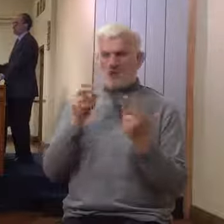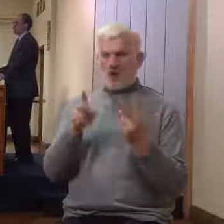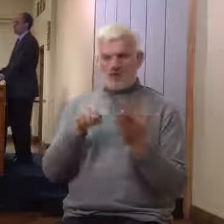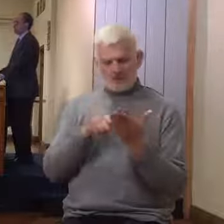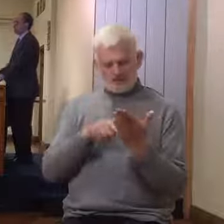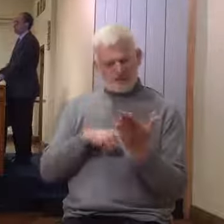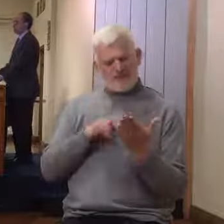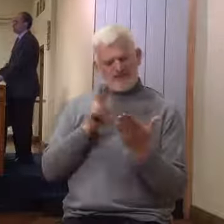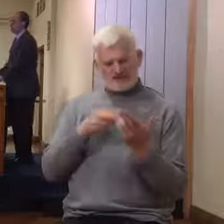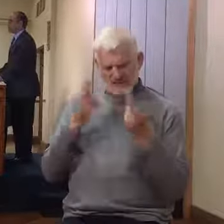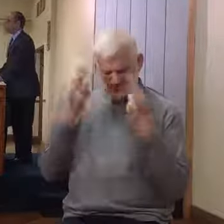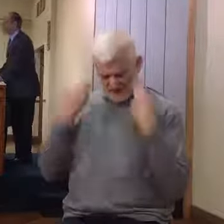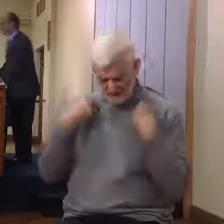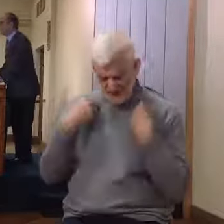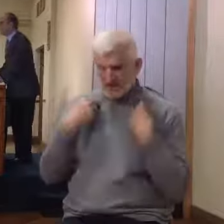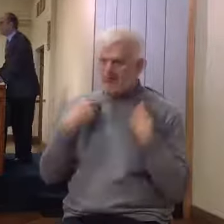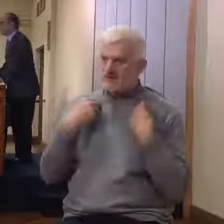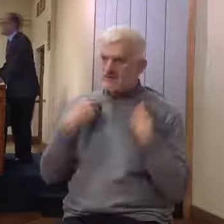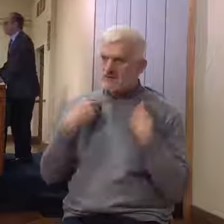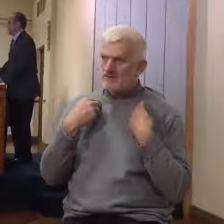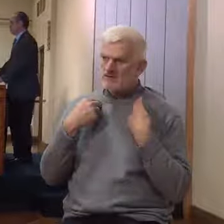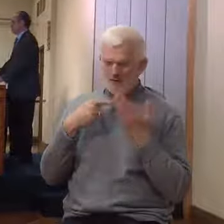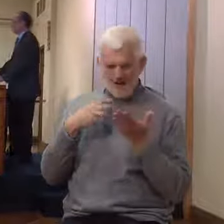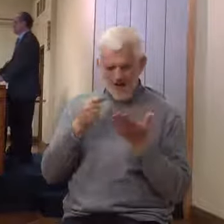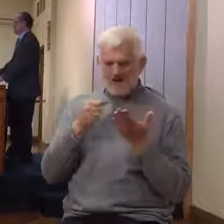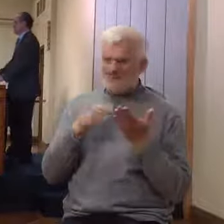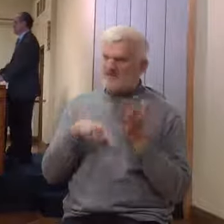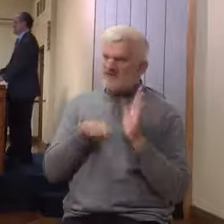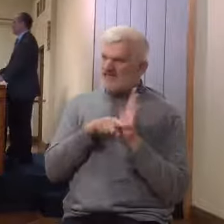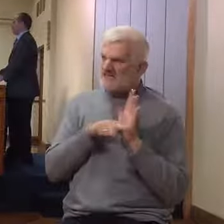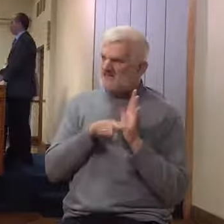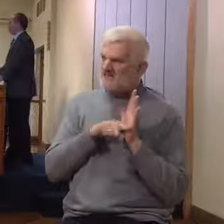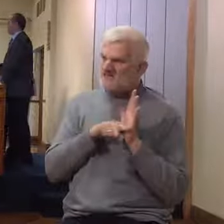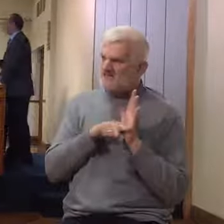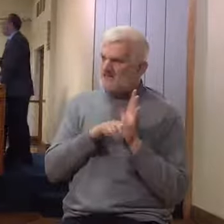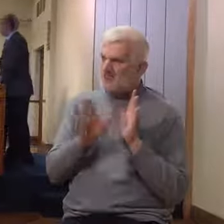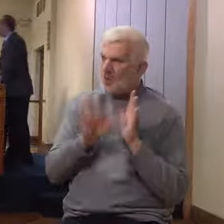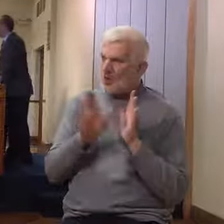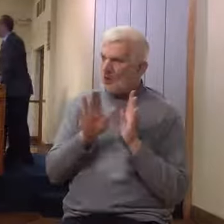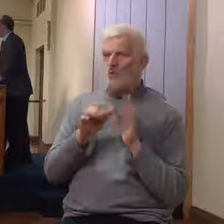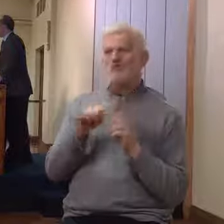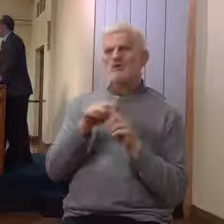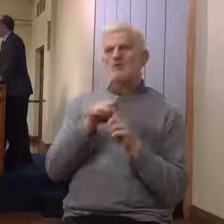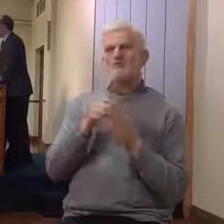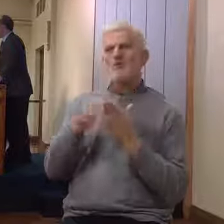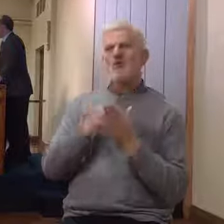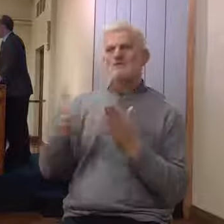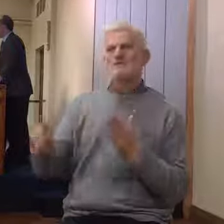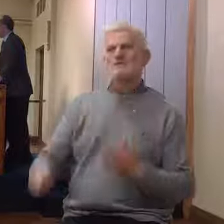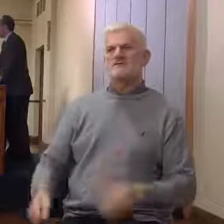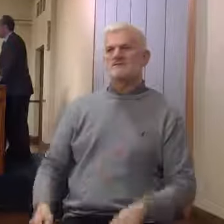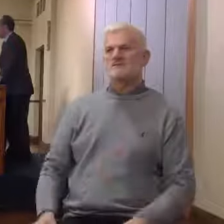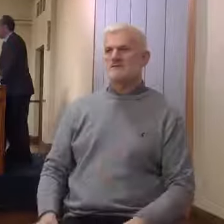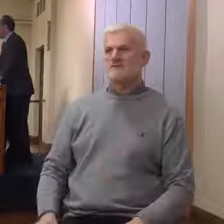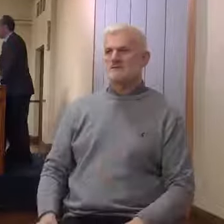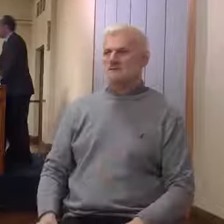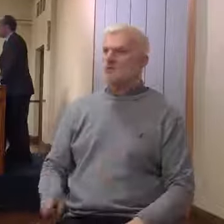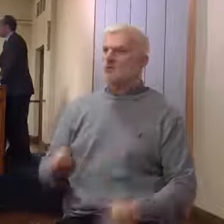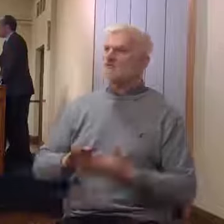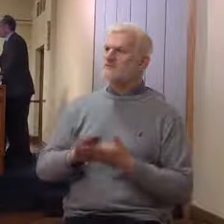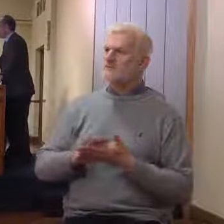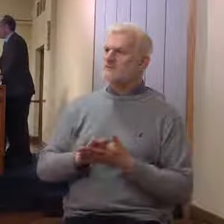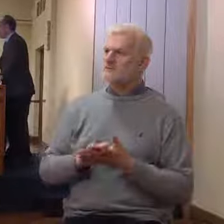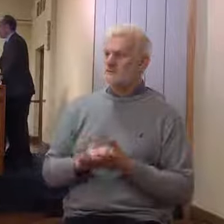connotations. It is always, here is the meaning, to rank yourself